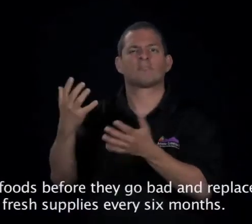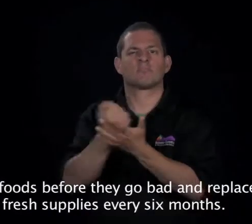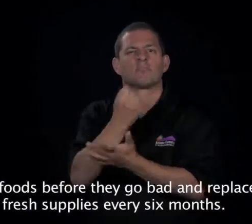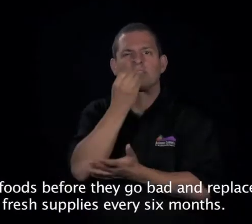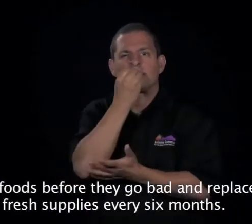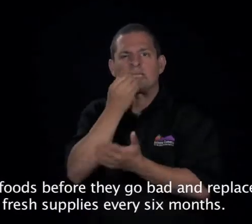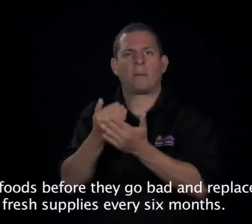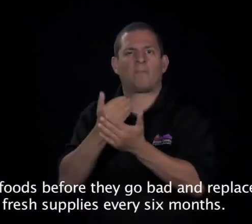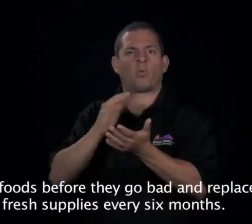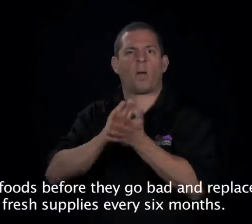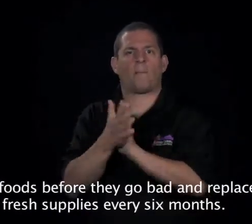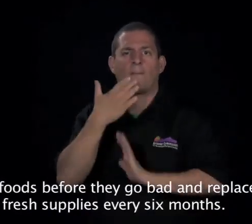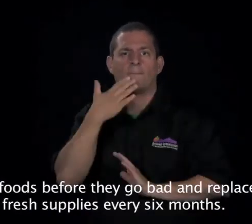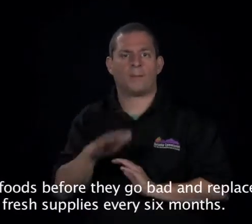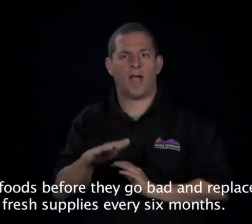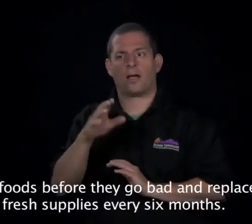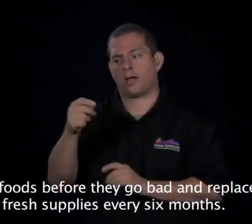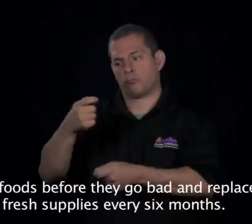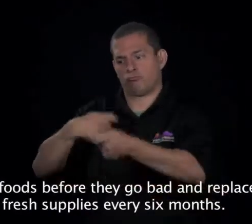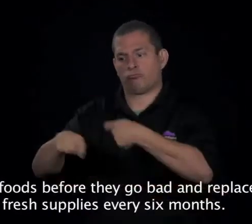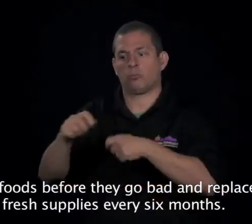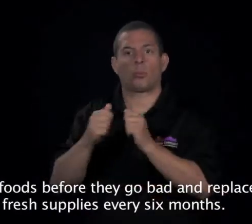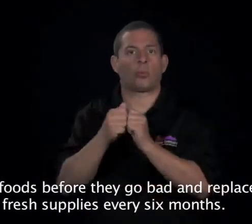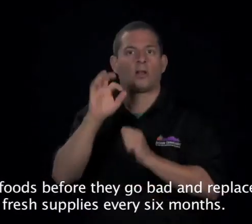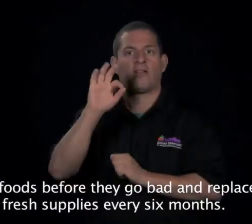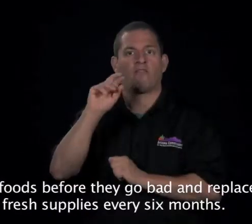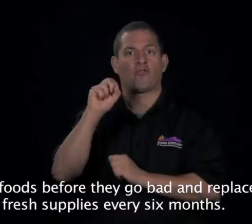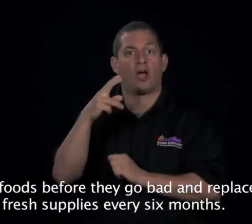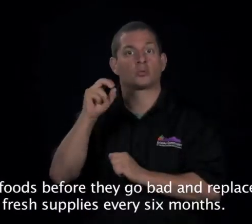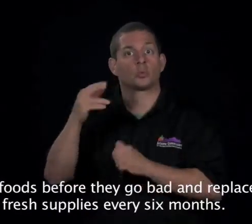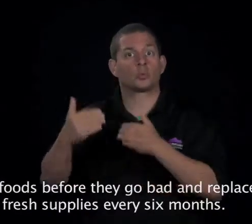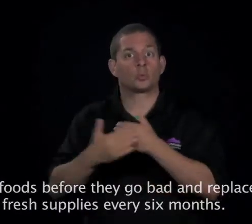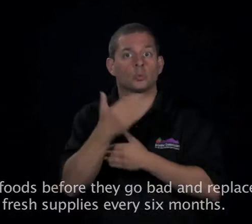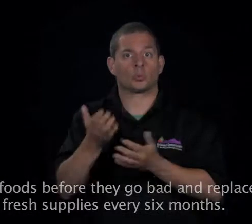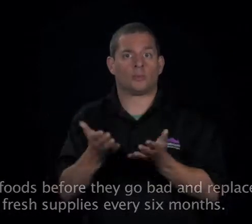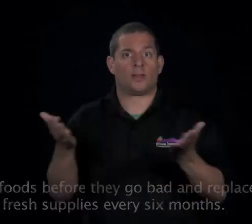Use foods before they go bad and replace them with fresh supplies every 6 months.